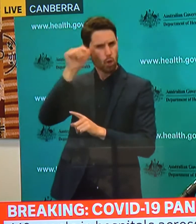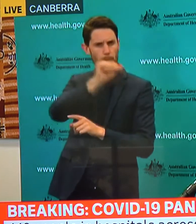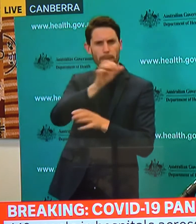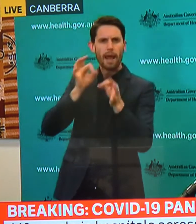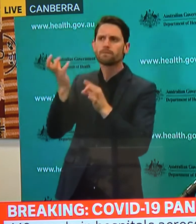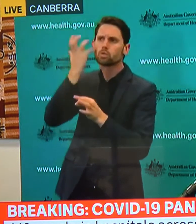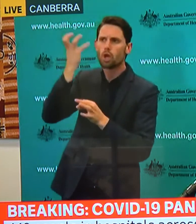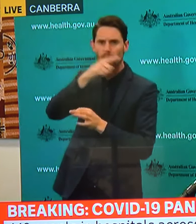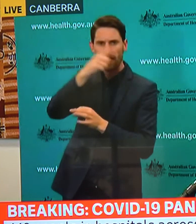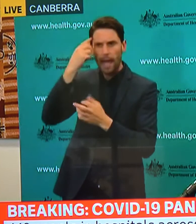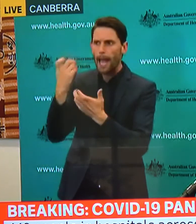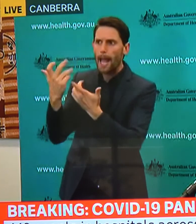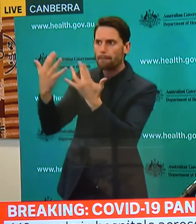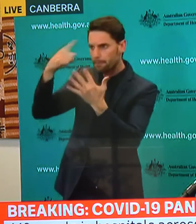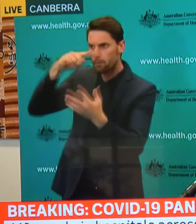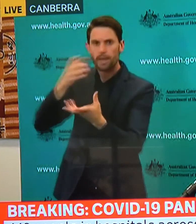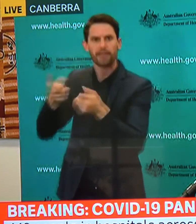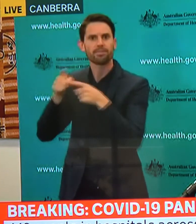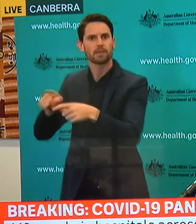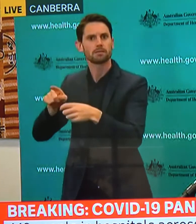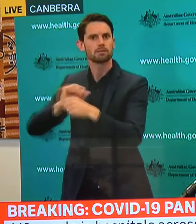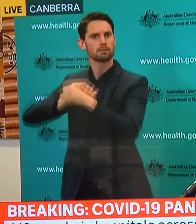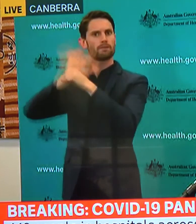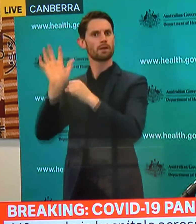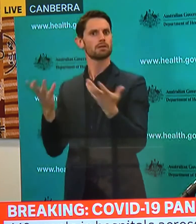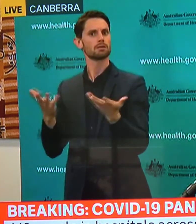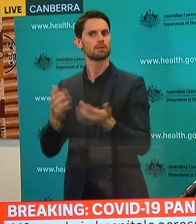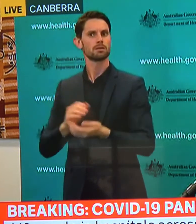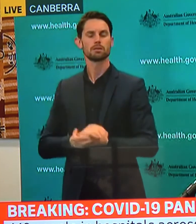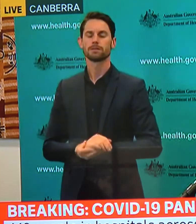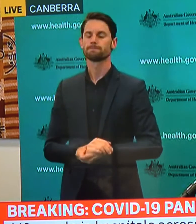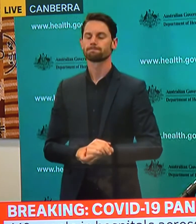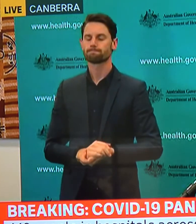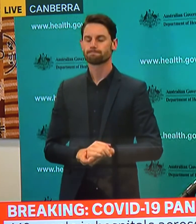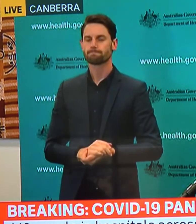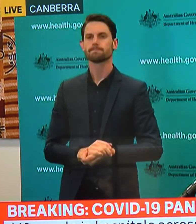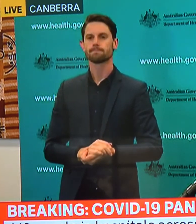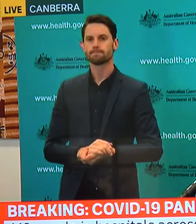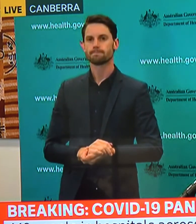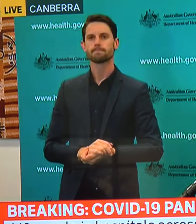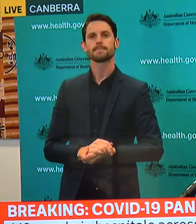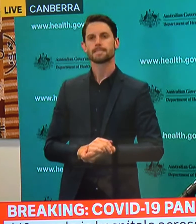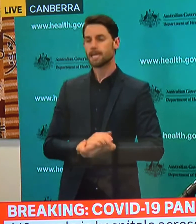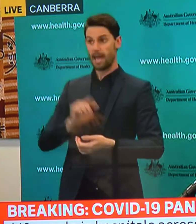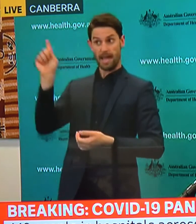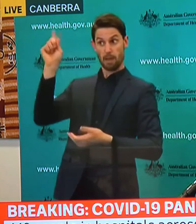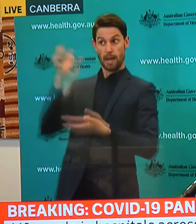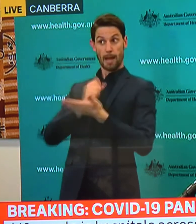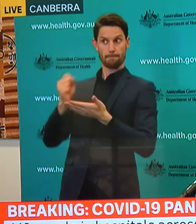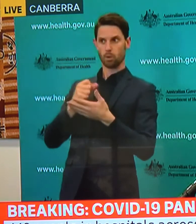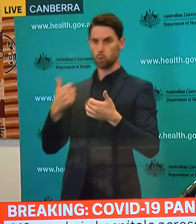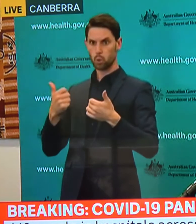actually what that means? Yeah, well, I mean, we're continuing to see around about the same number of cases each day, a little bit less,